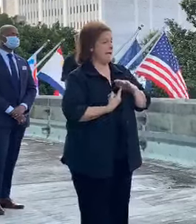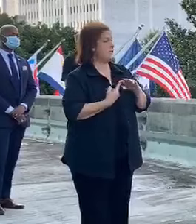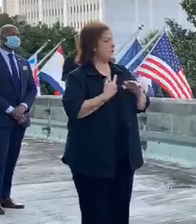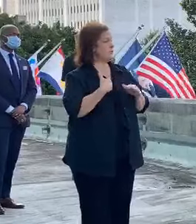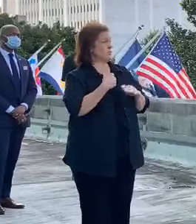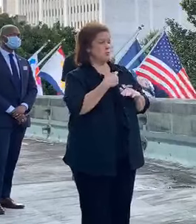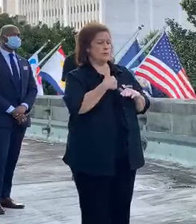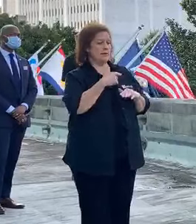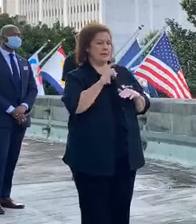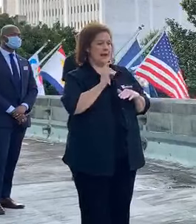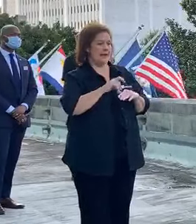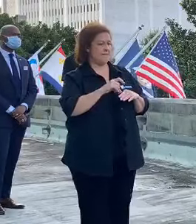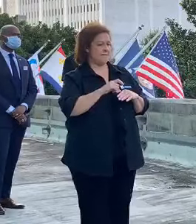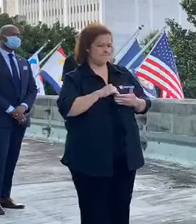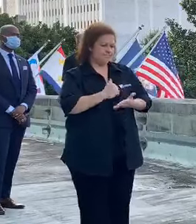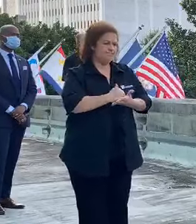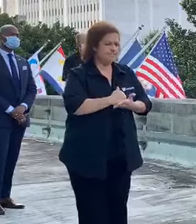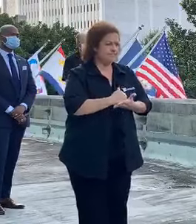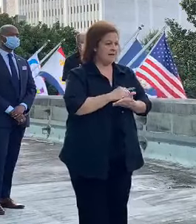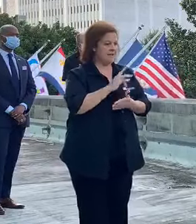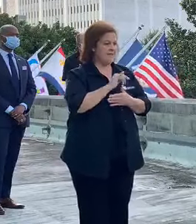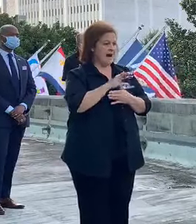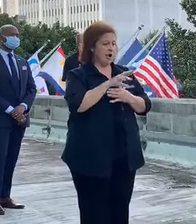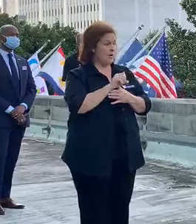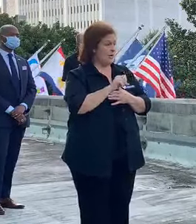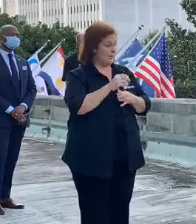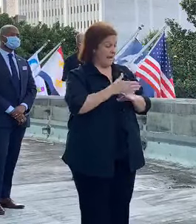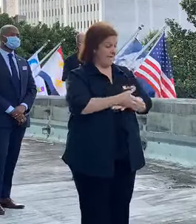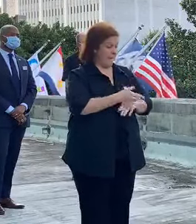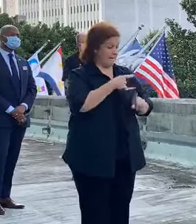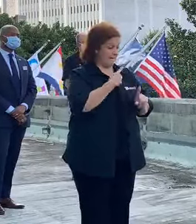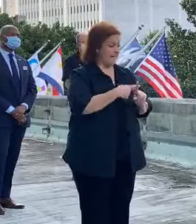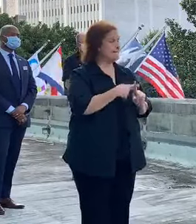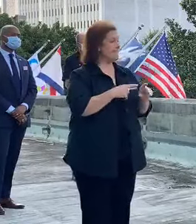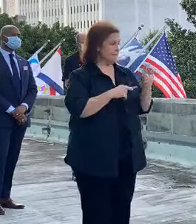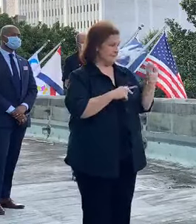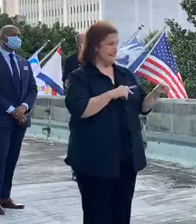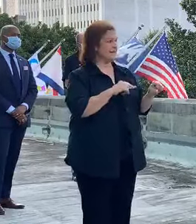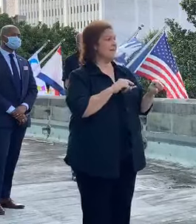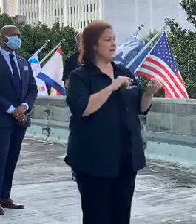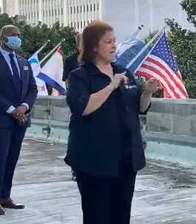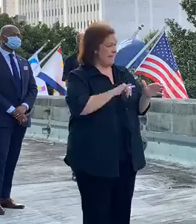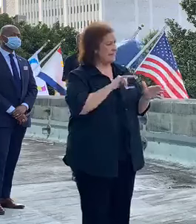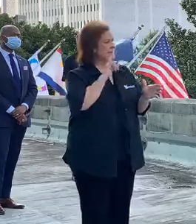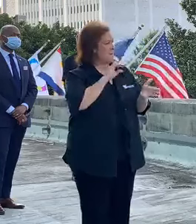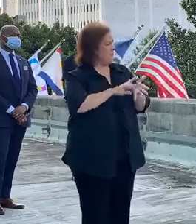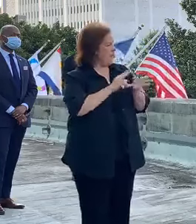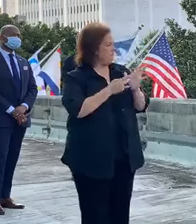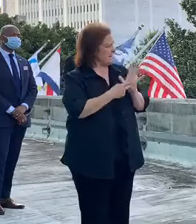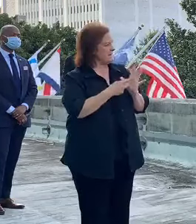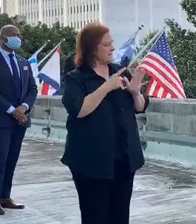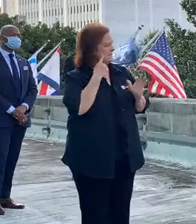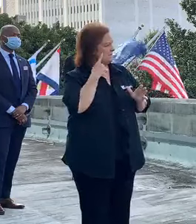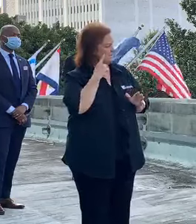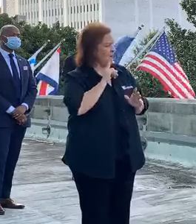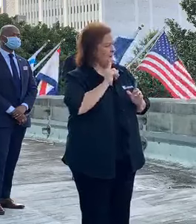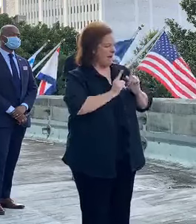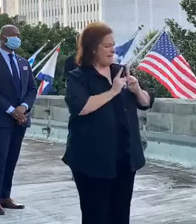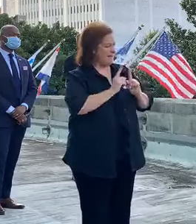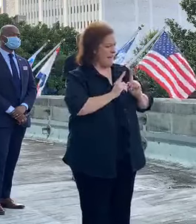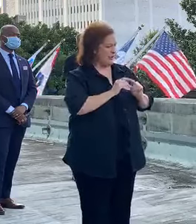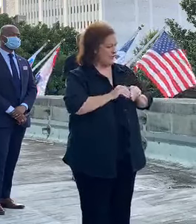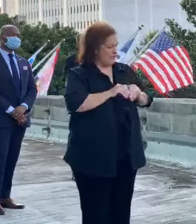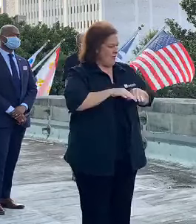the virus in. And that's after positive? Absolutely. And that's the whole purpose of needing to do the contact tracing,